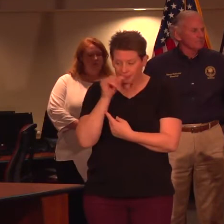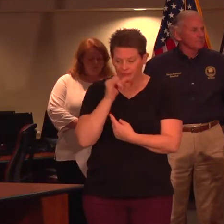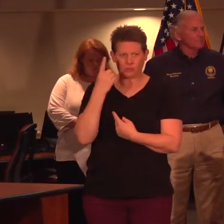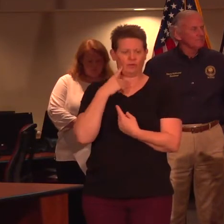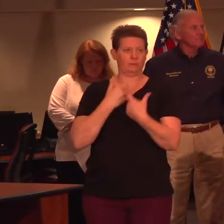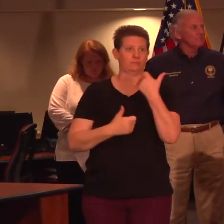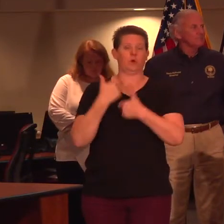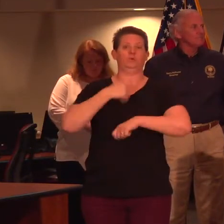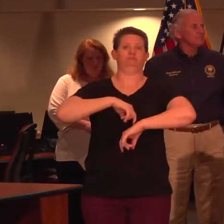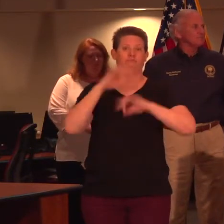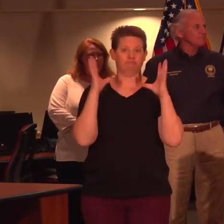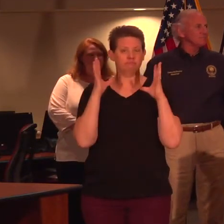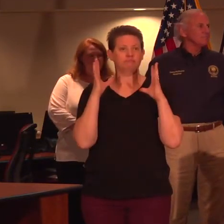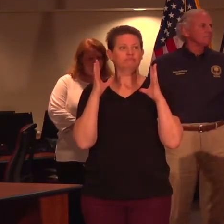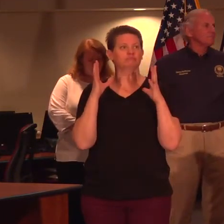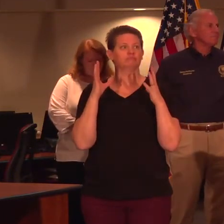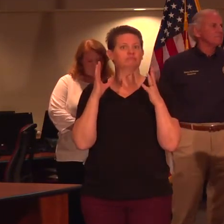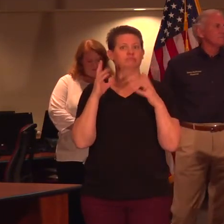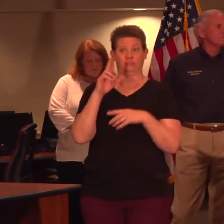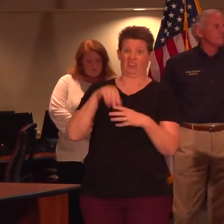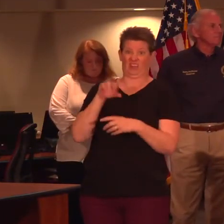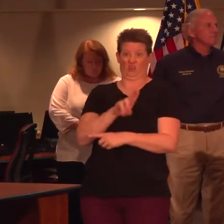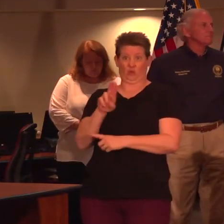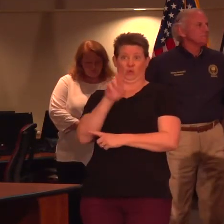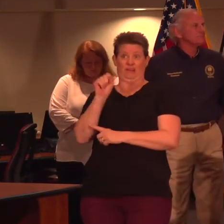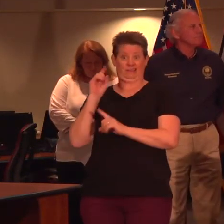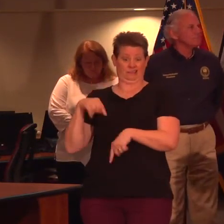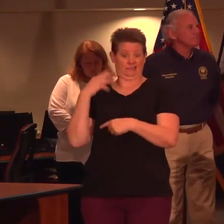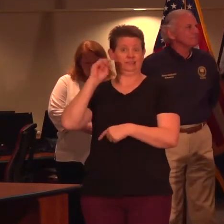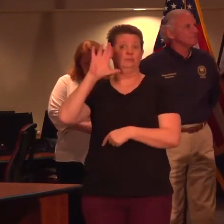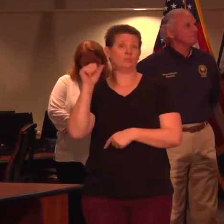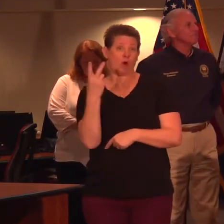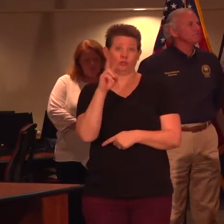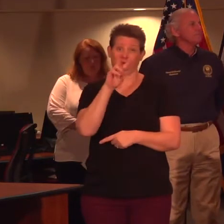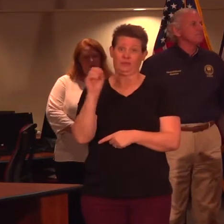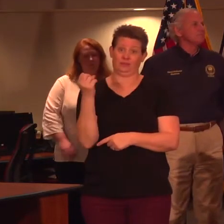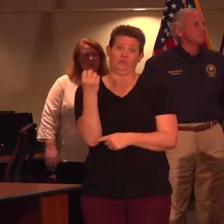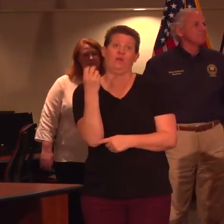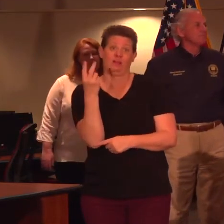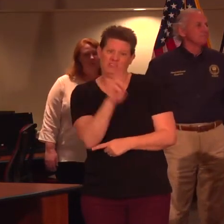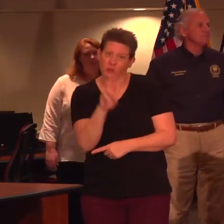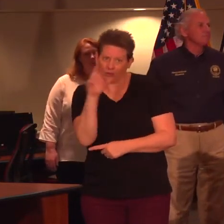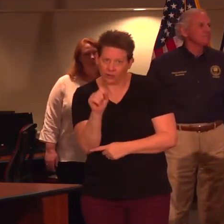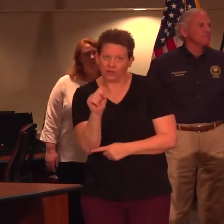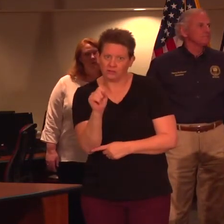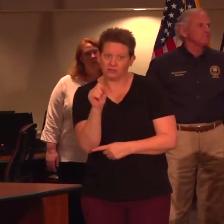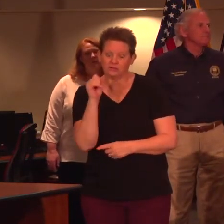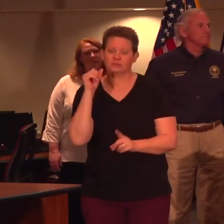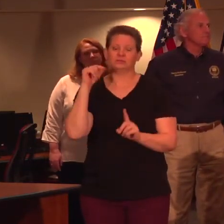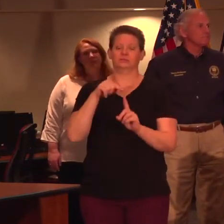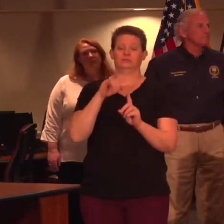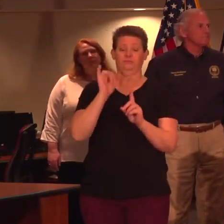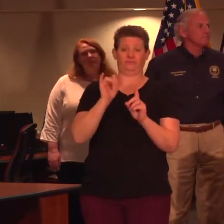significant U.S. Severe weather outbreak since March 2012. The front